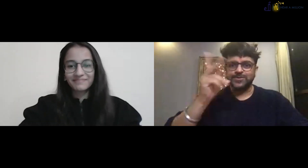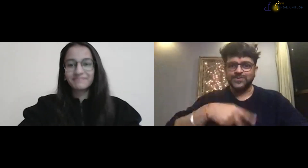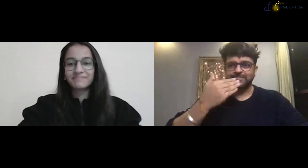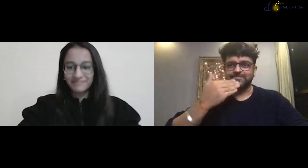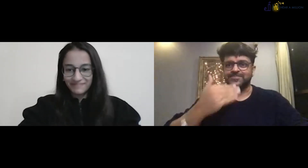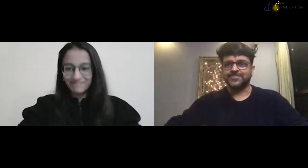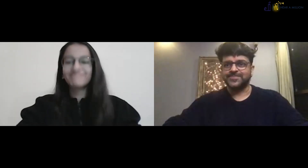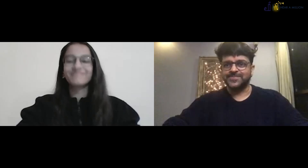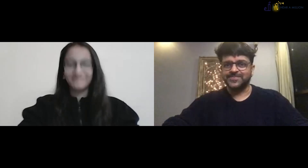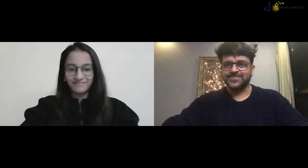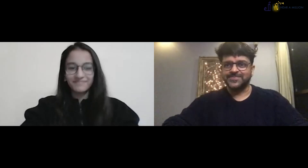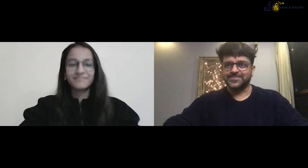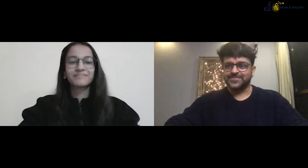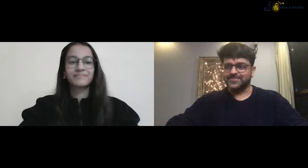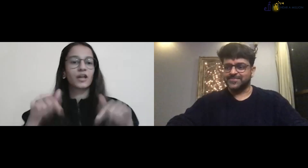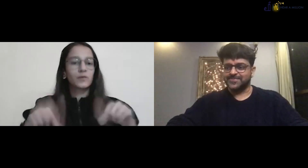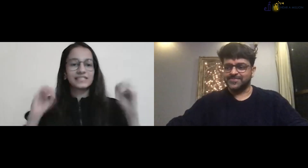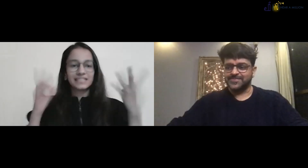Great. Thank you. Thank you, Khushbu.